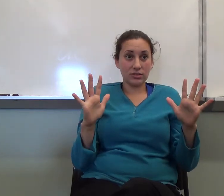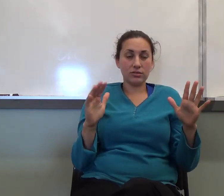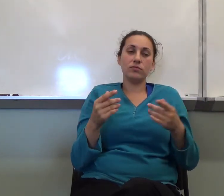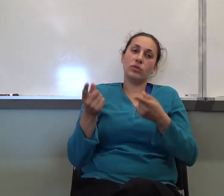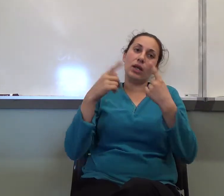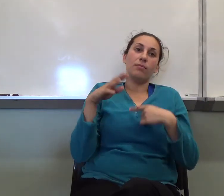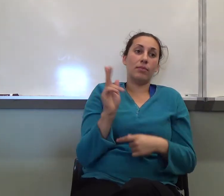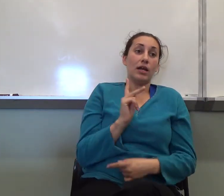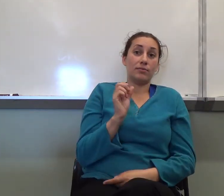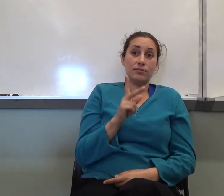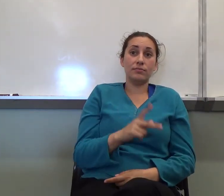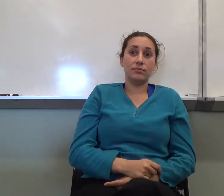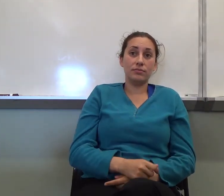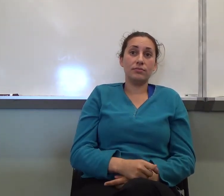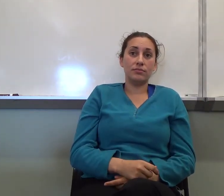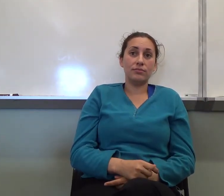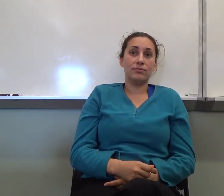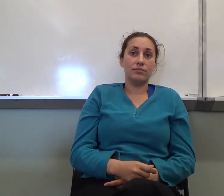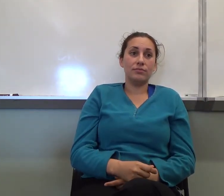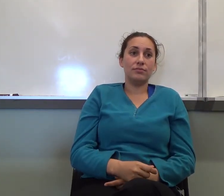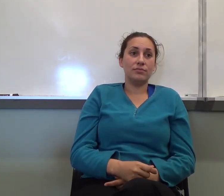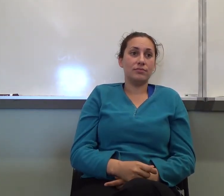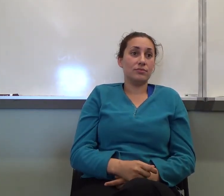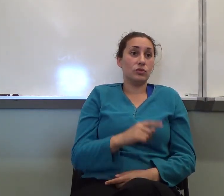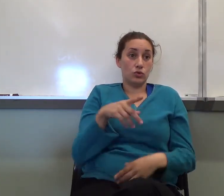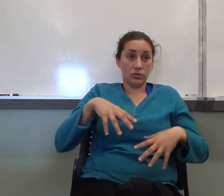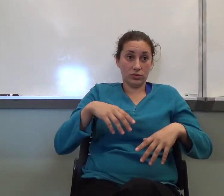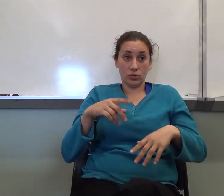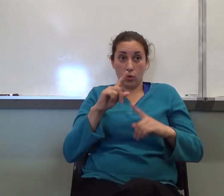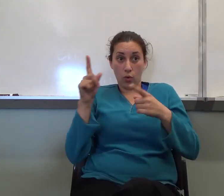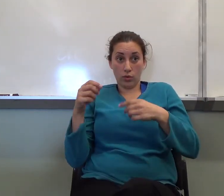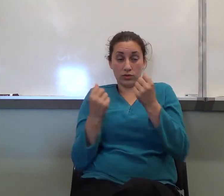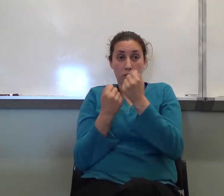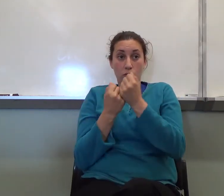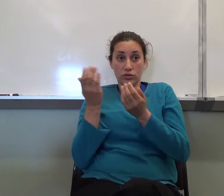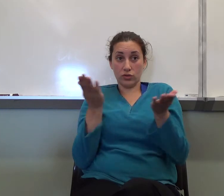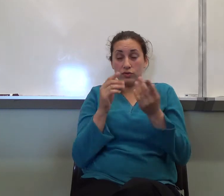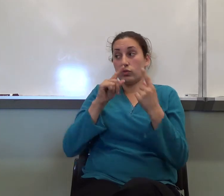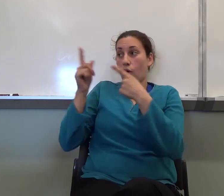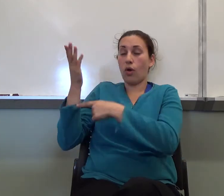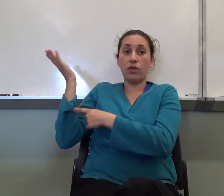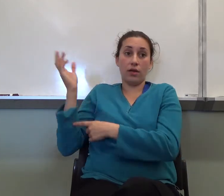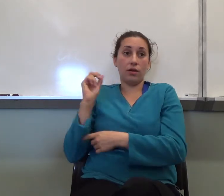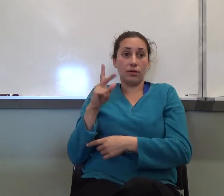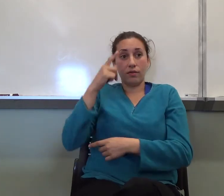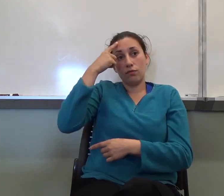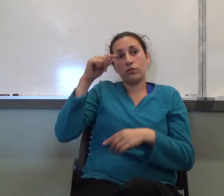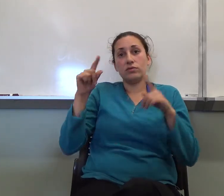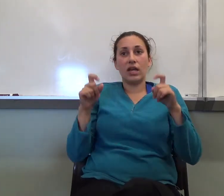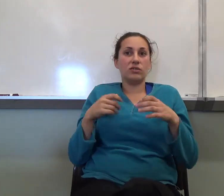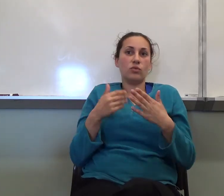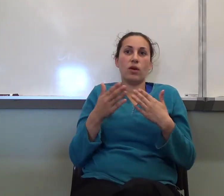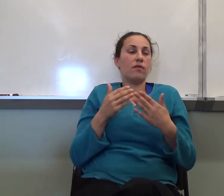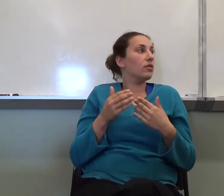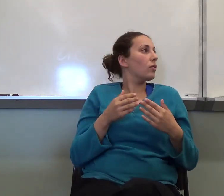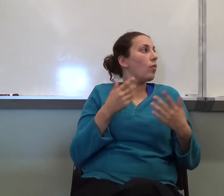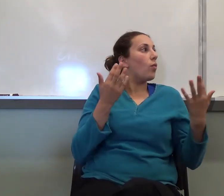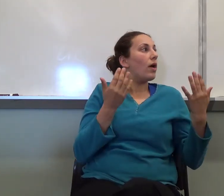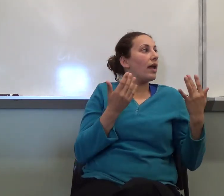If you take it at supportive services, be sure to go over there. You can just look at my. Excuse me, let me just make this announcement because people